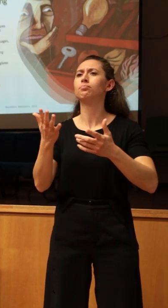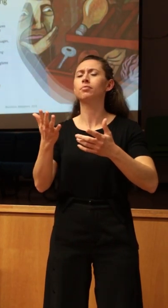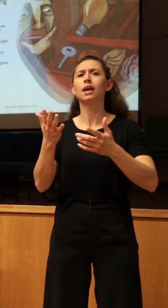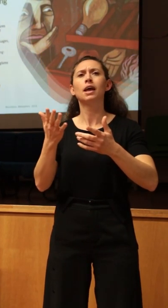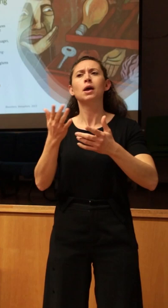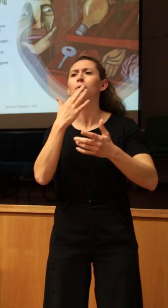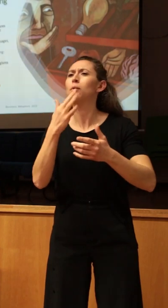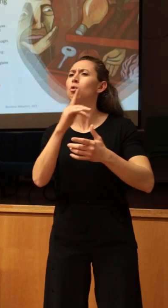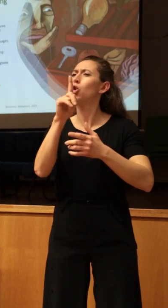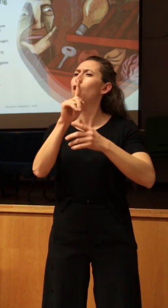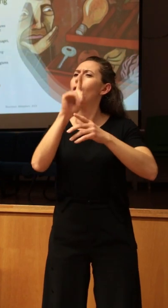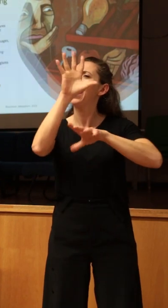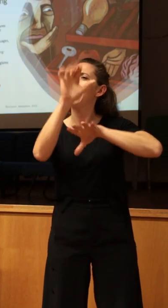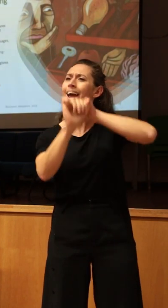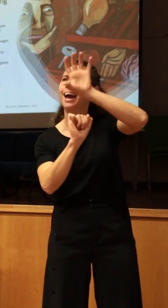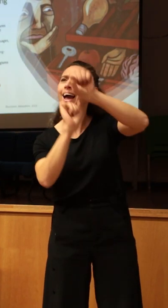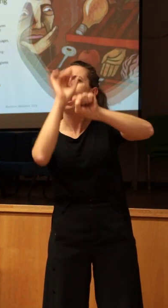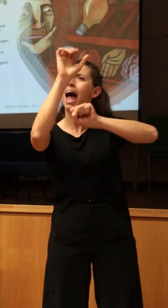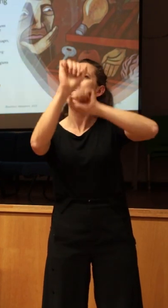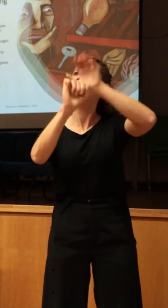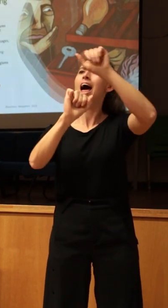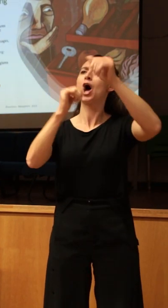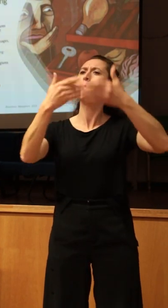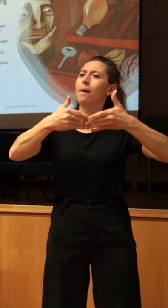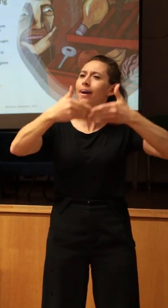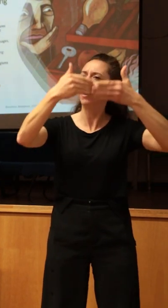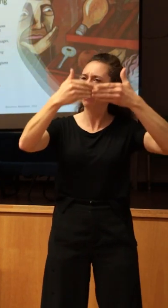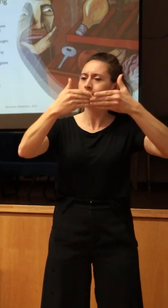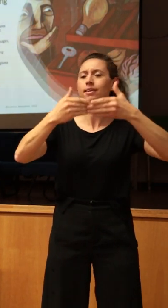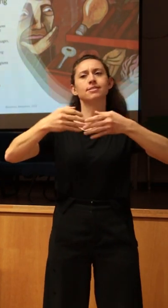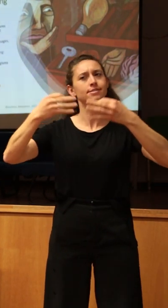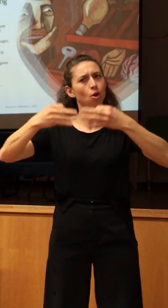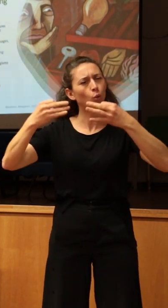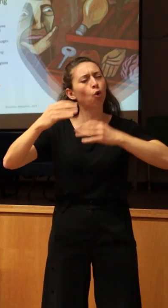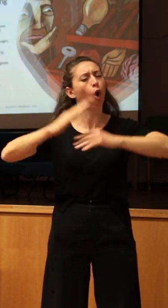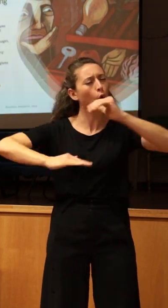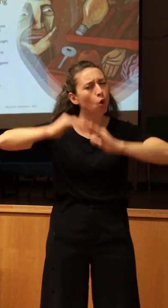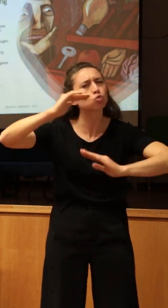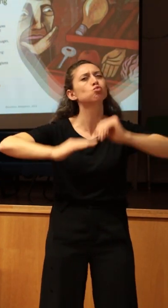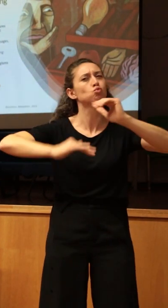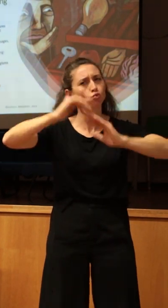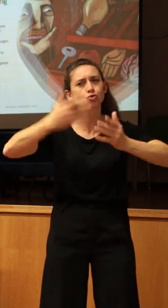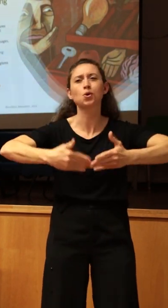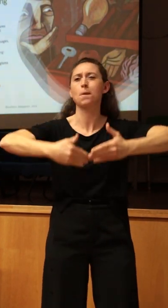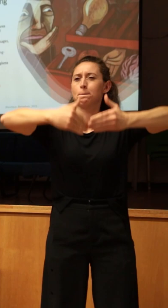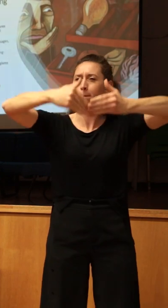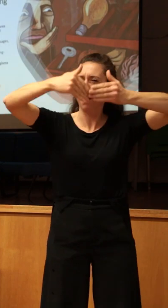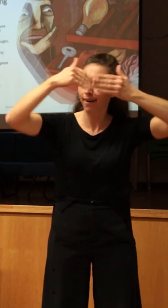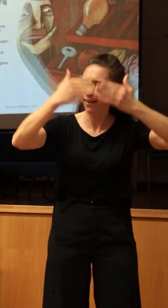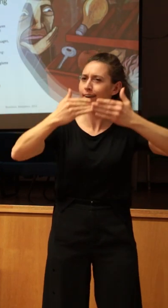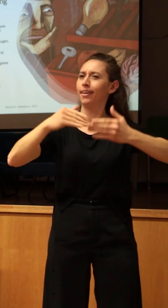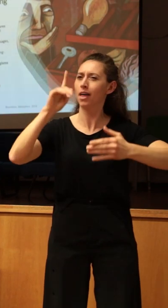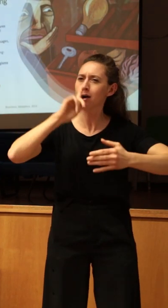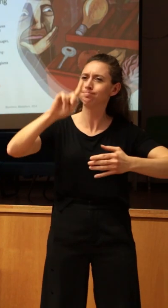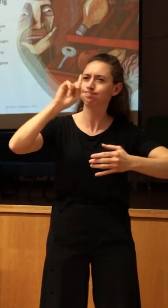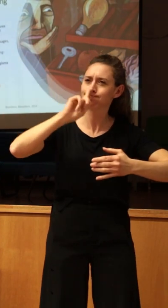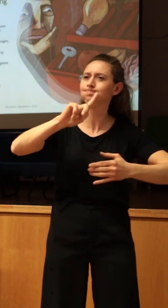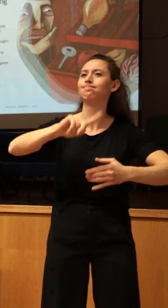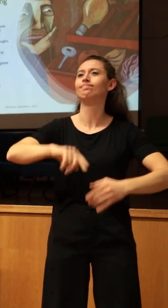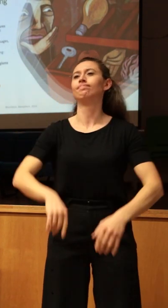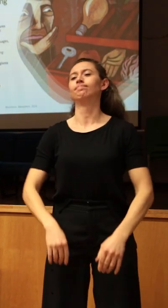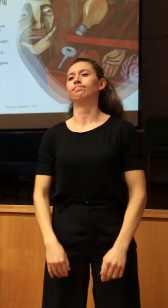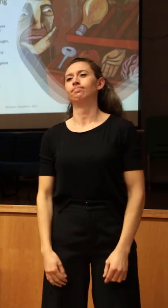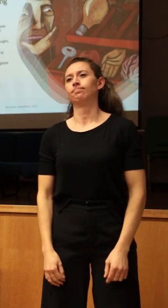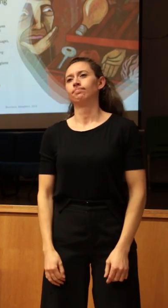si no escala la pared y la puede traspasar, va a construir una pared para sí mismo. They can start teaching classes how to create walls in your life.